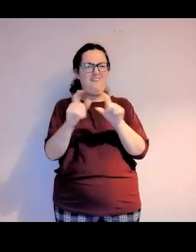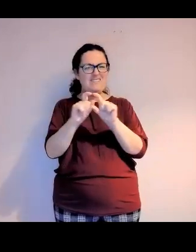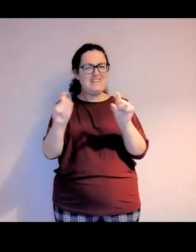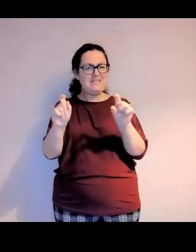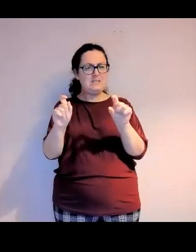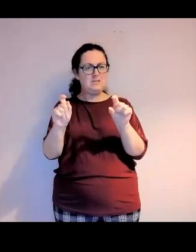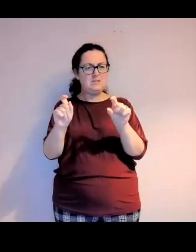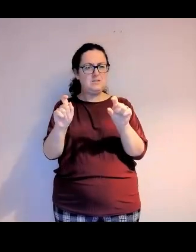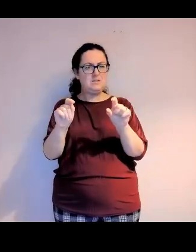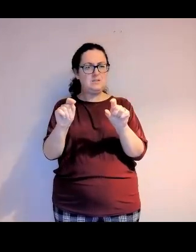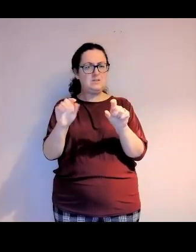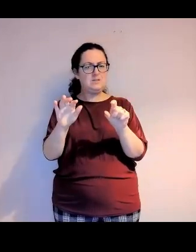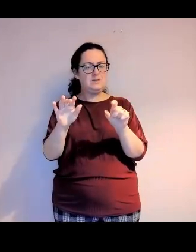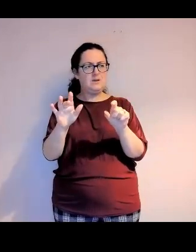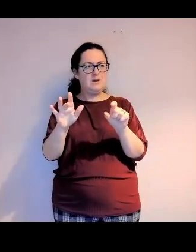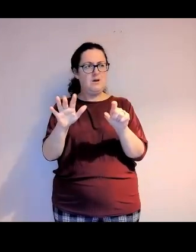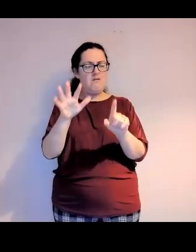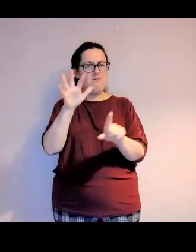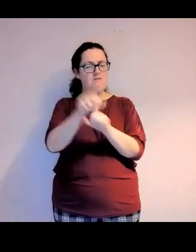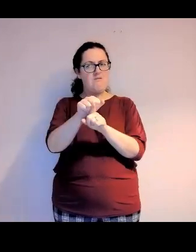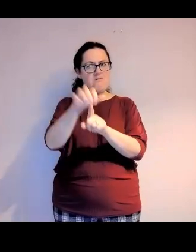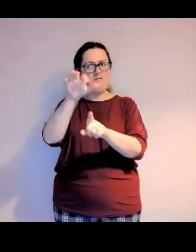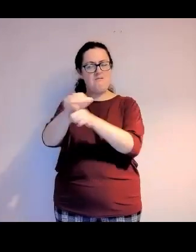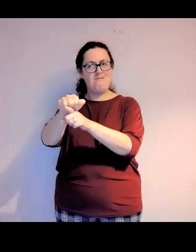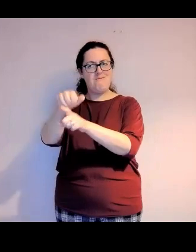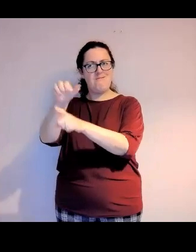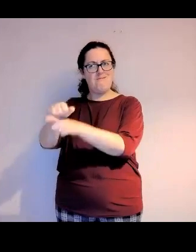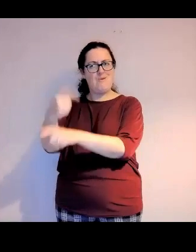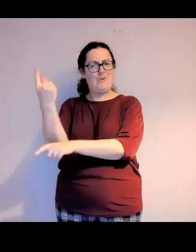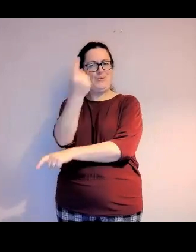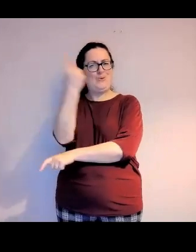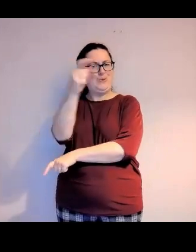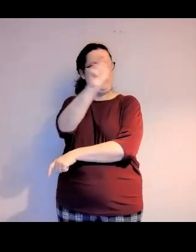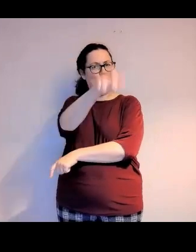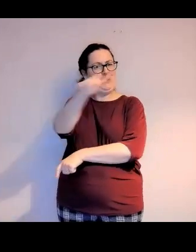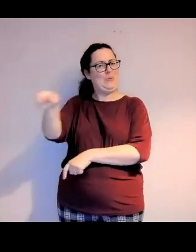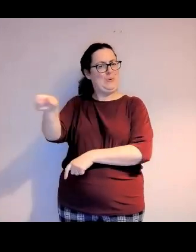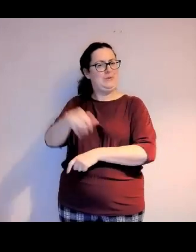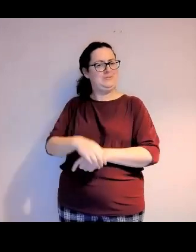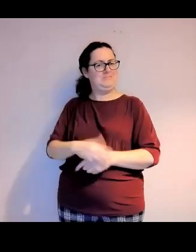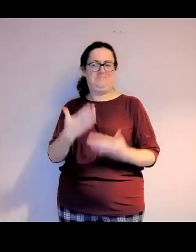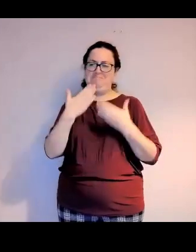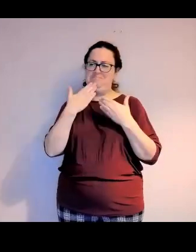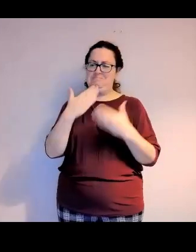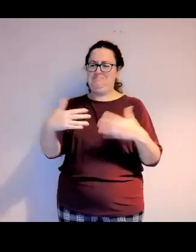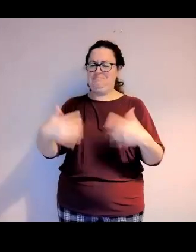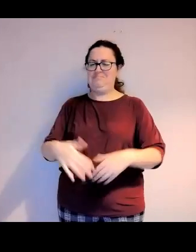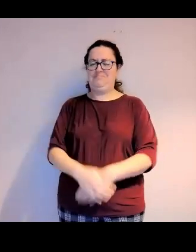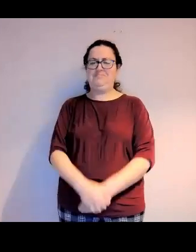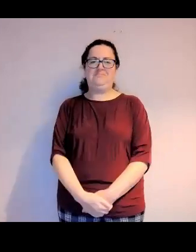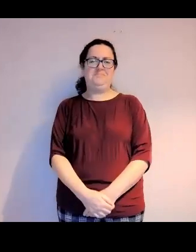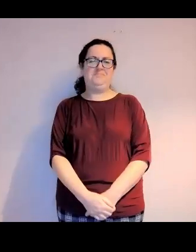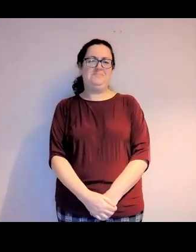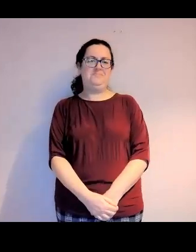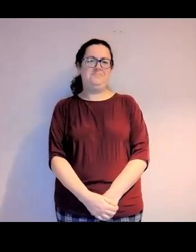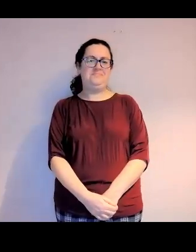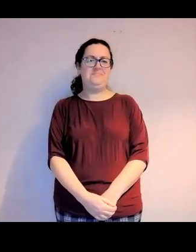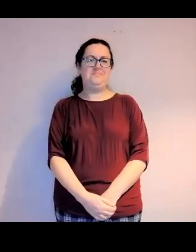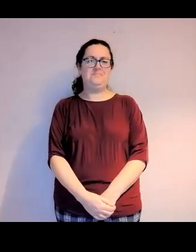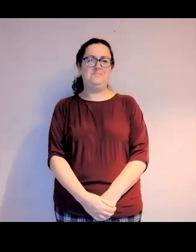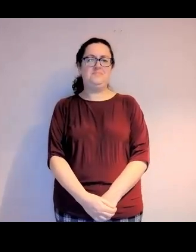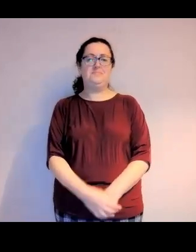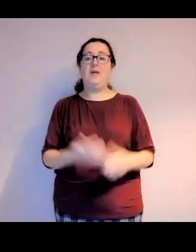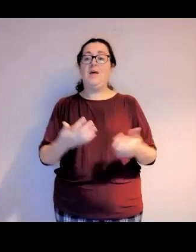just a beat, and we could see that character, which I thought was extraordinary. Thank you very, very much, Appia. And